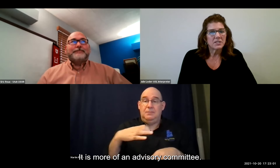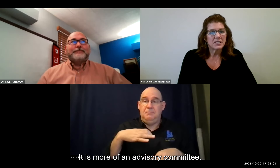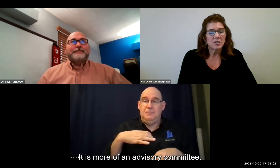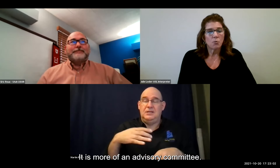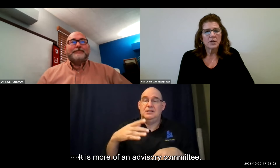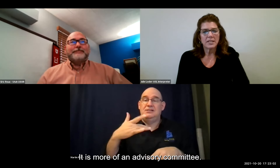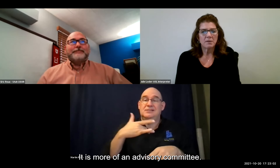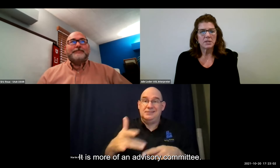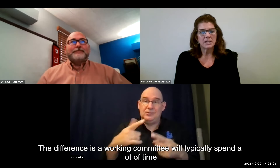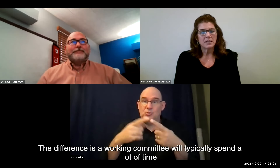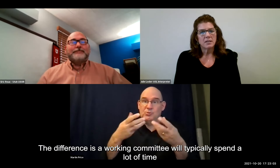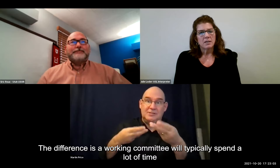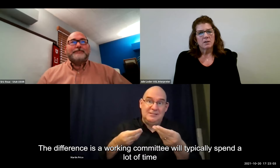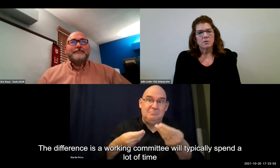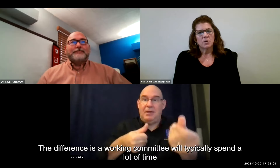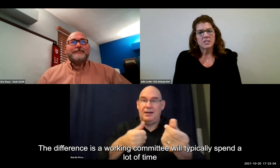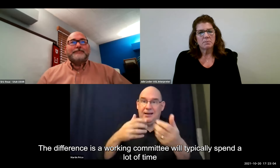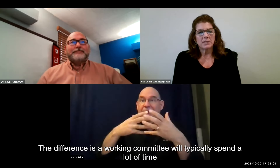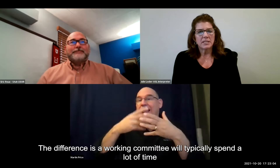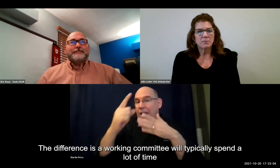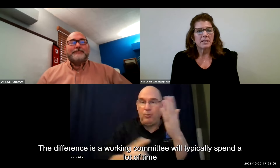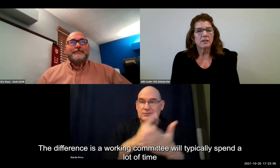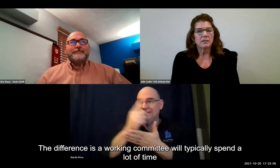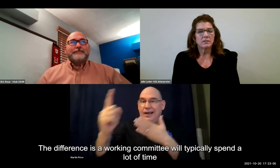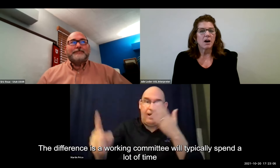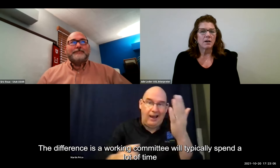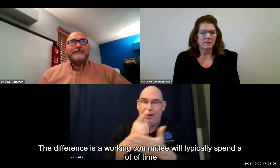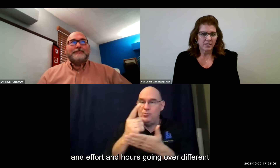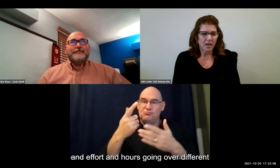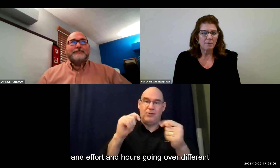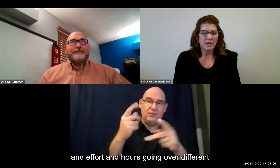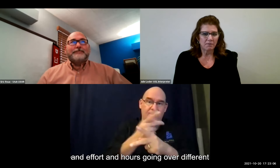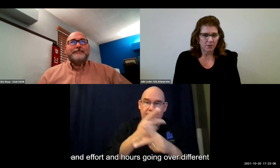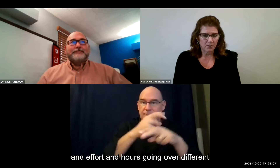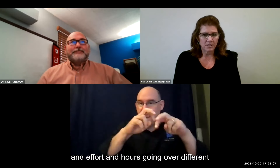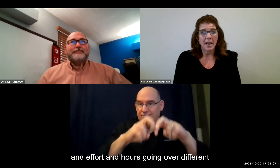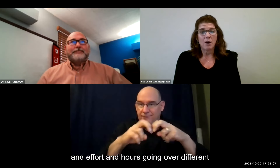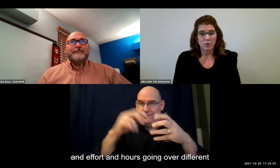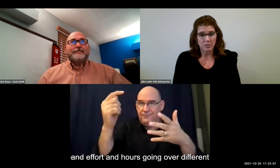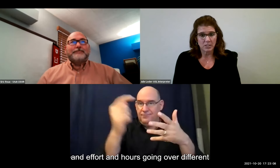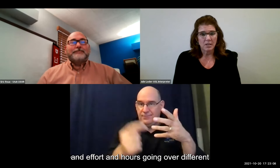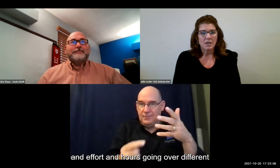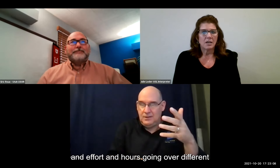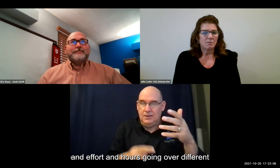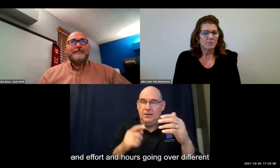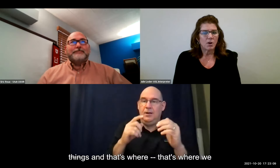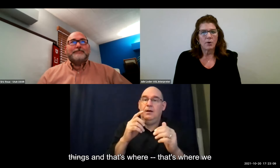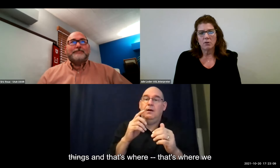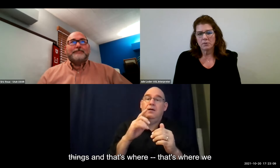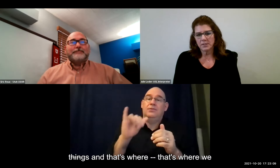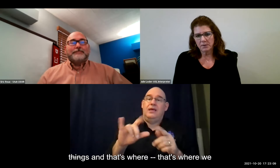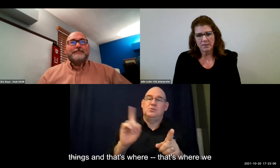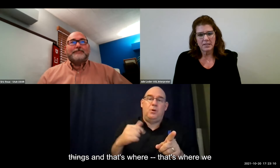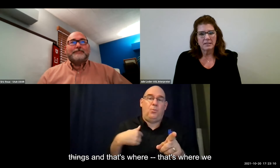The difference is a working committee will typically spend a lot of time and effort and hours